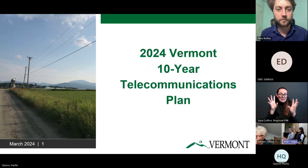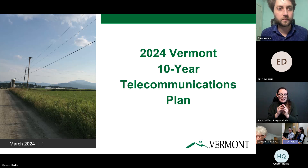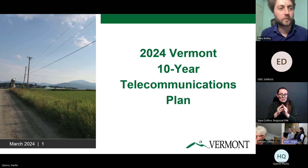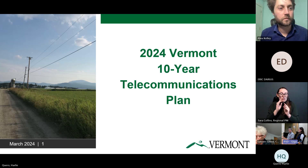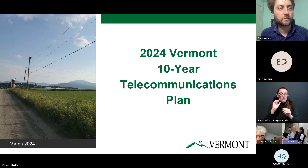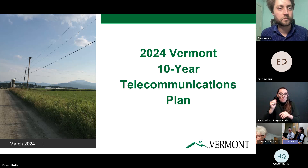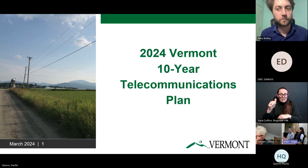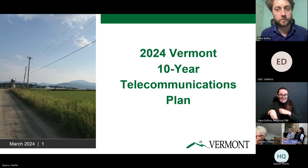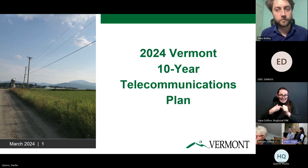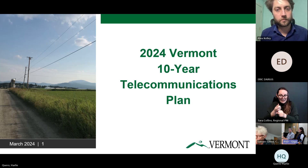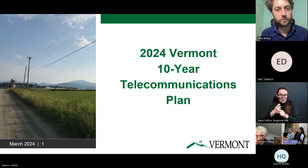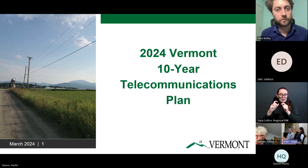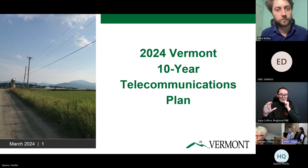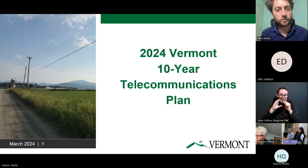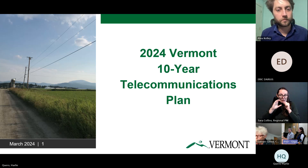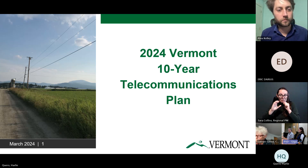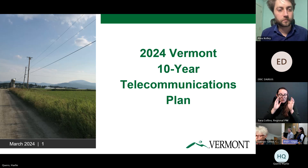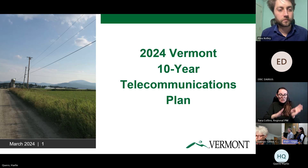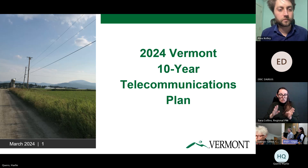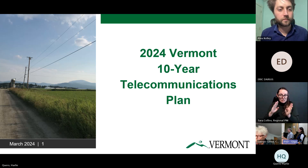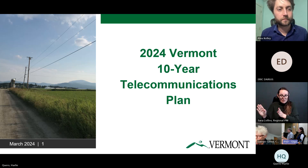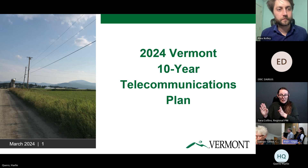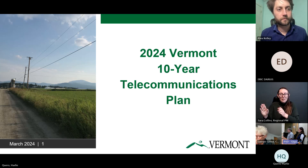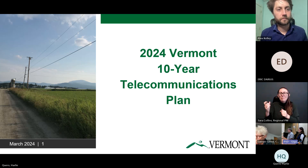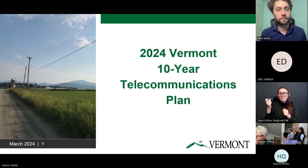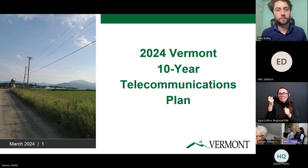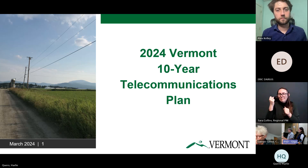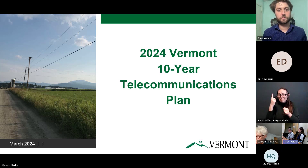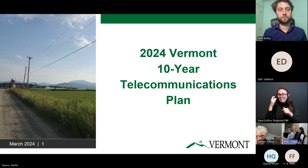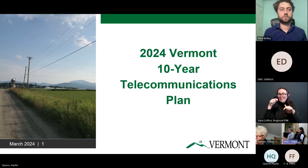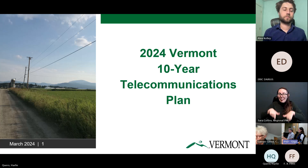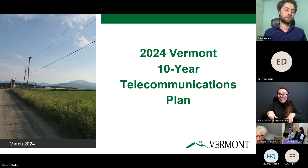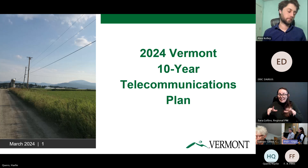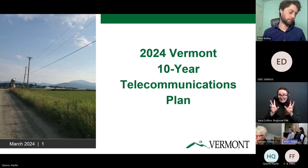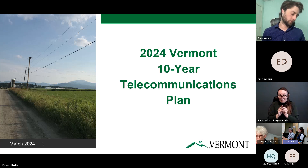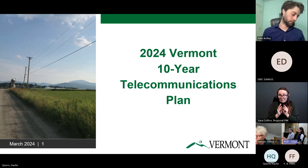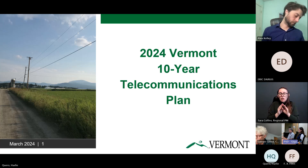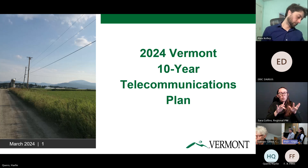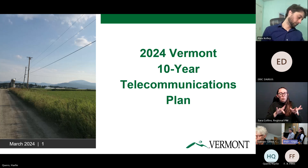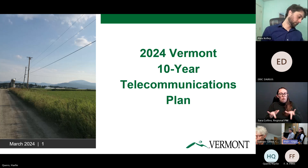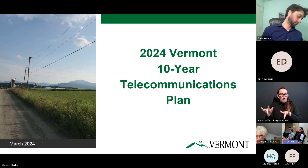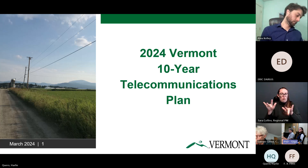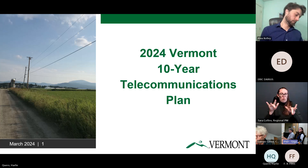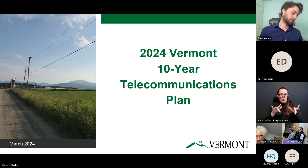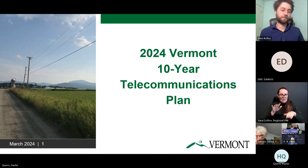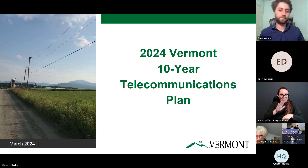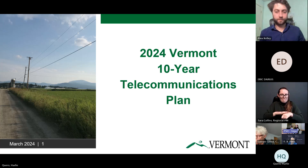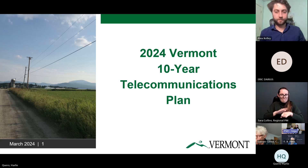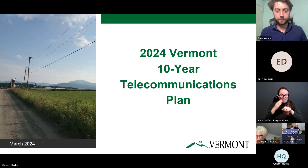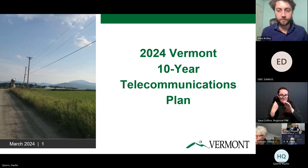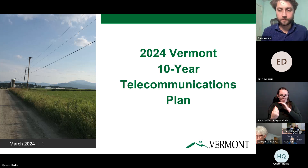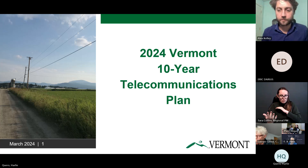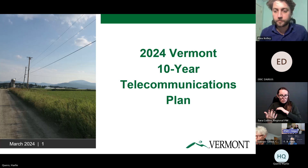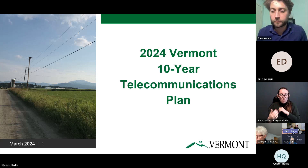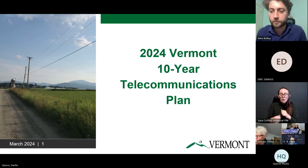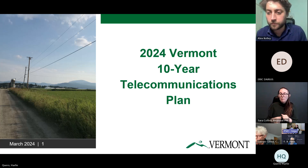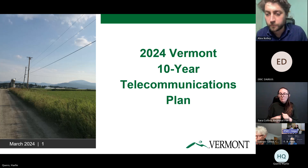being recorded for everybody's awareness. So I'd like to give a brief overview of how this is going to work.